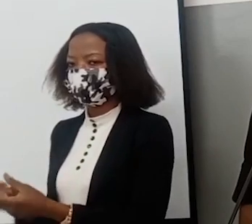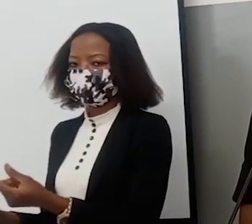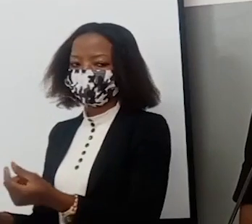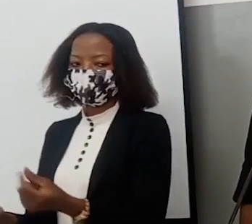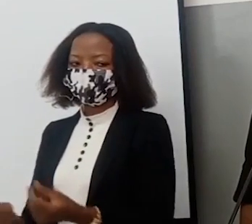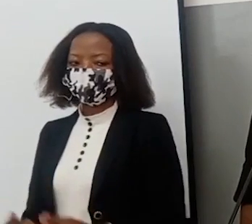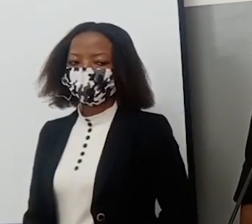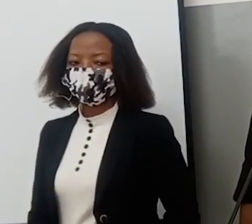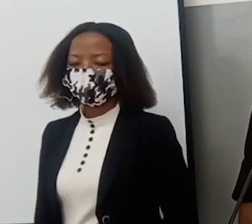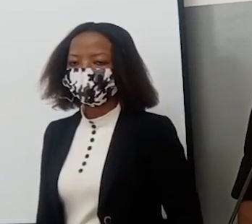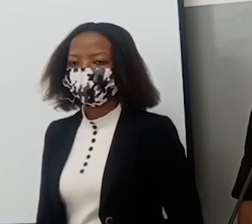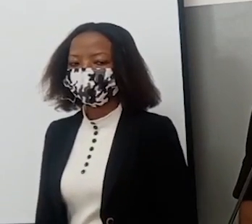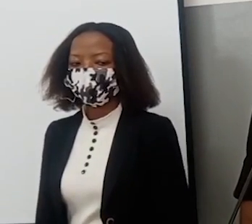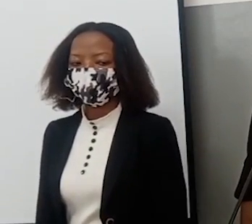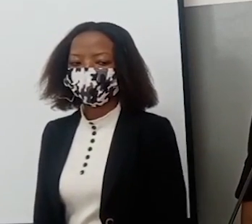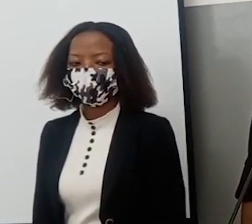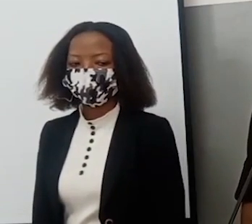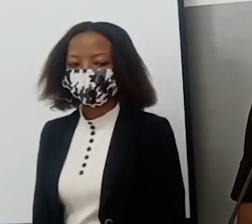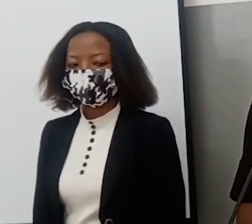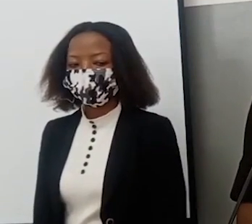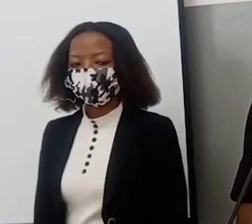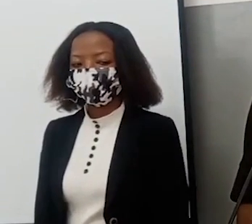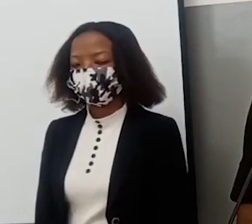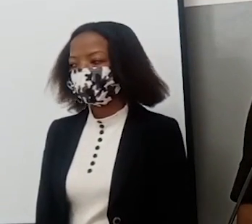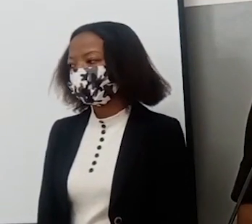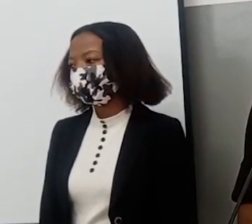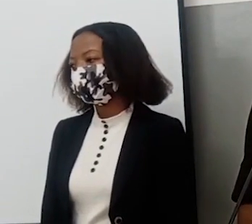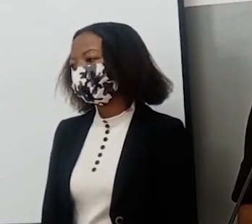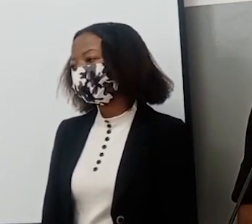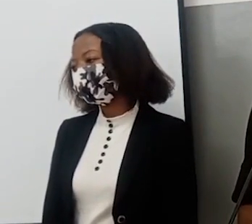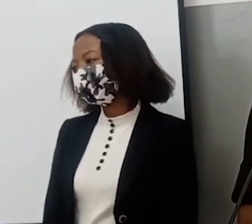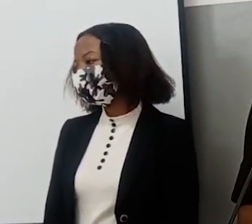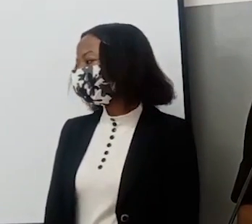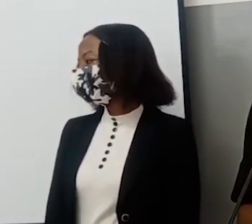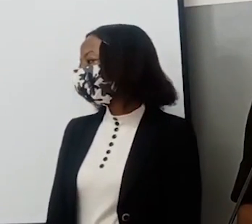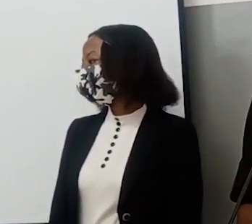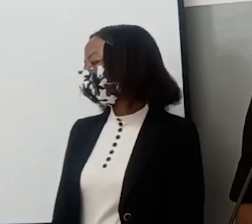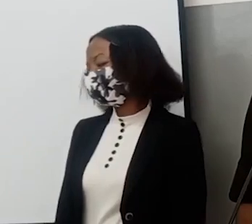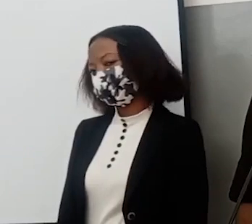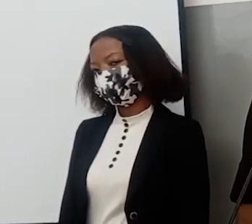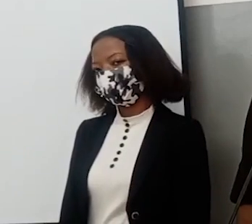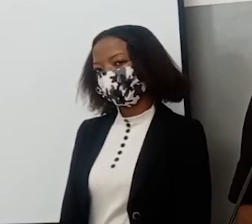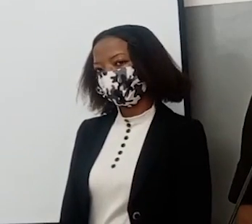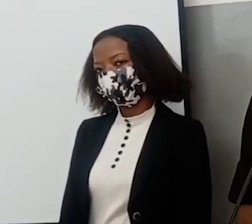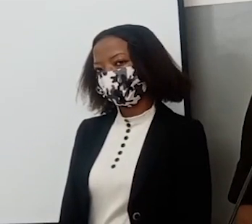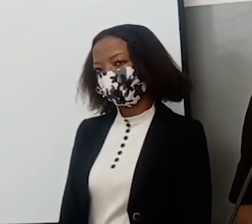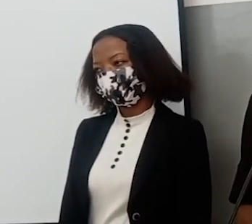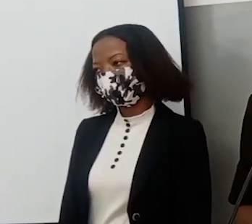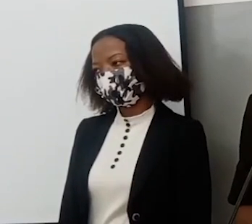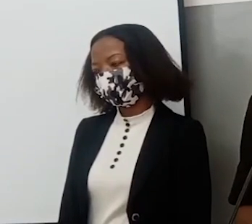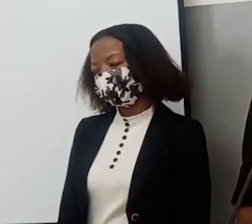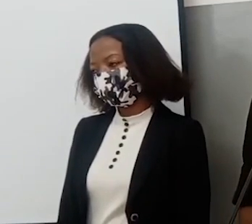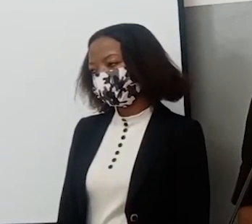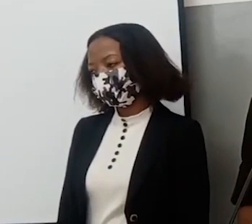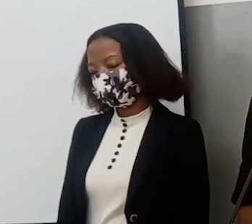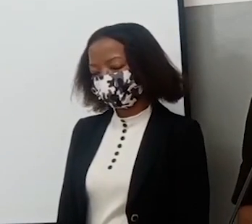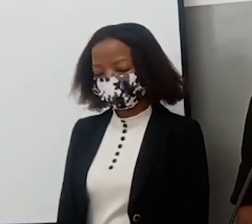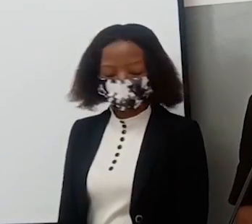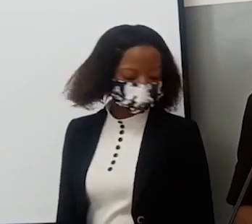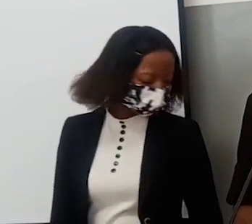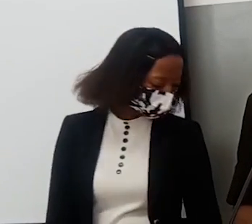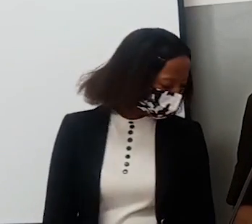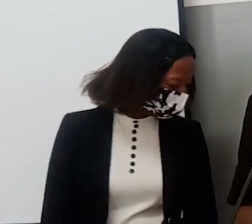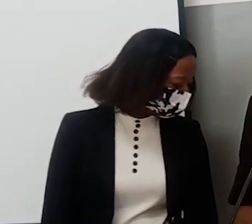vaccination. So I may wish to bring in Harold Thomas to say a word or two, and Michael Jones to talk to us about status of